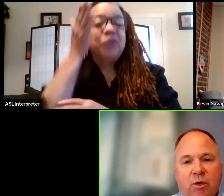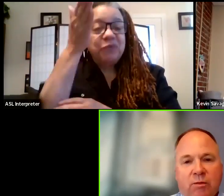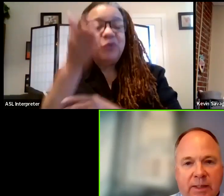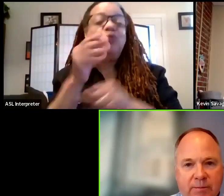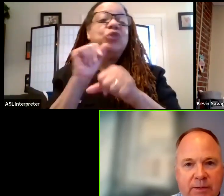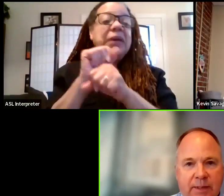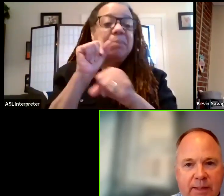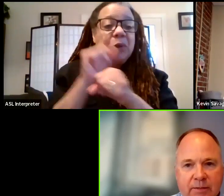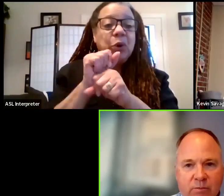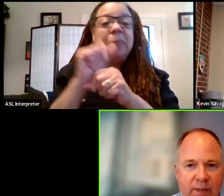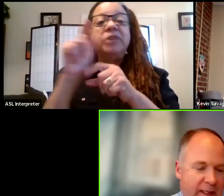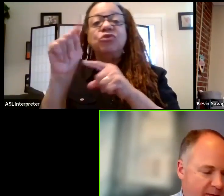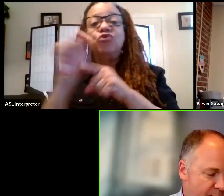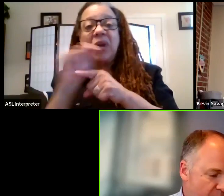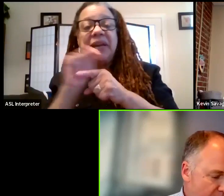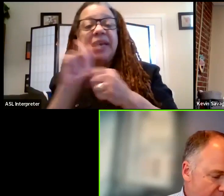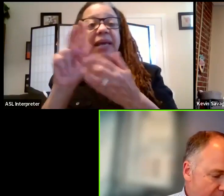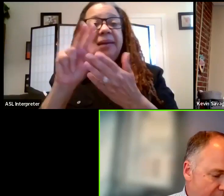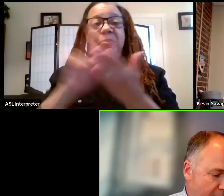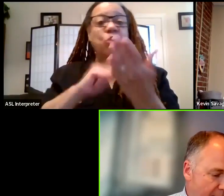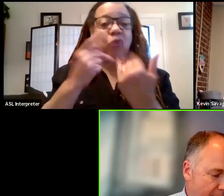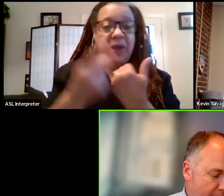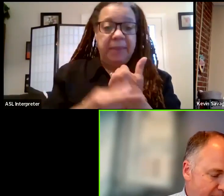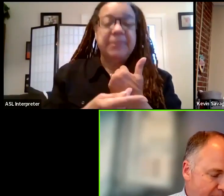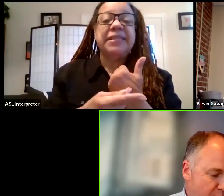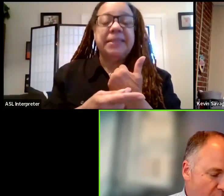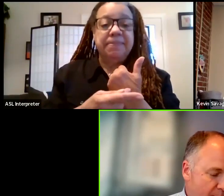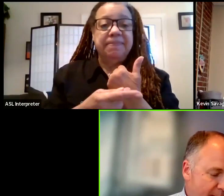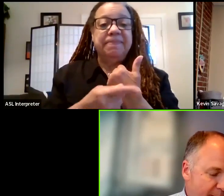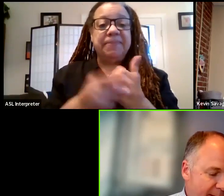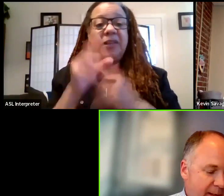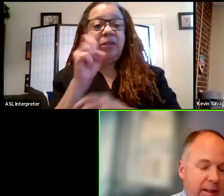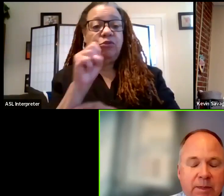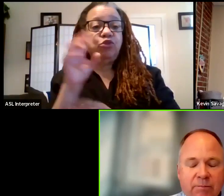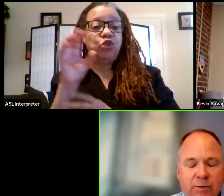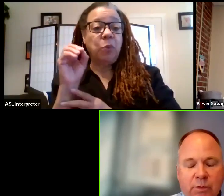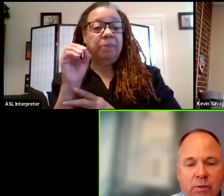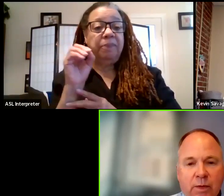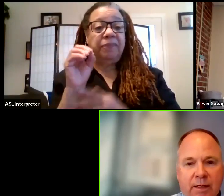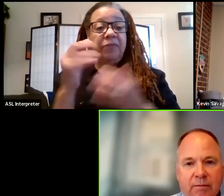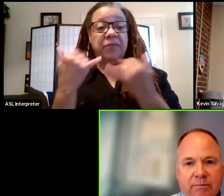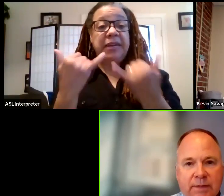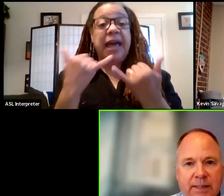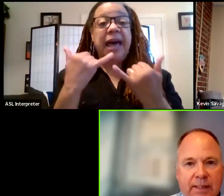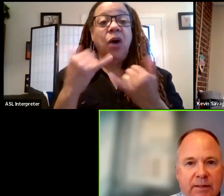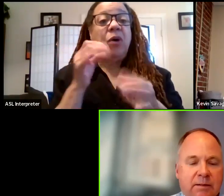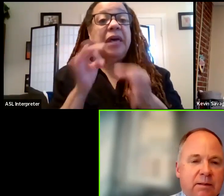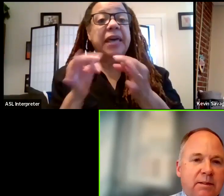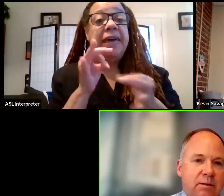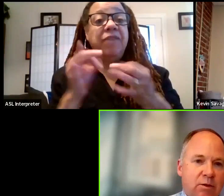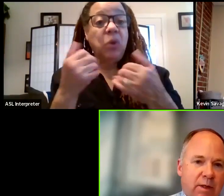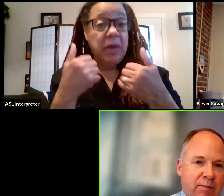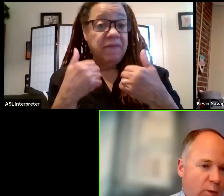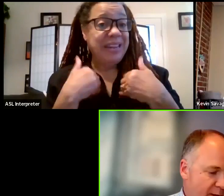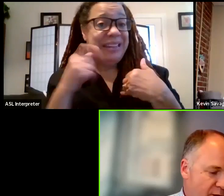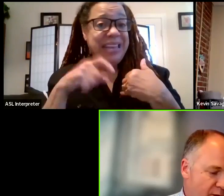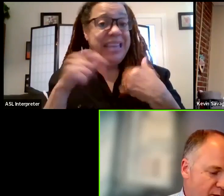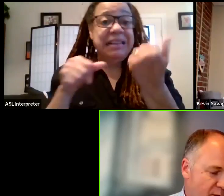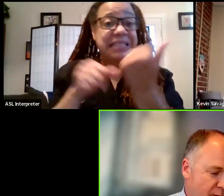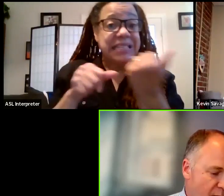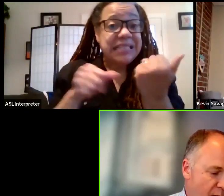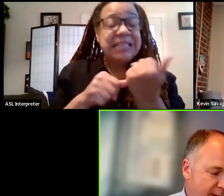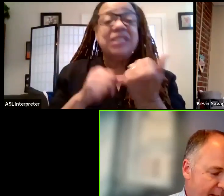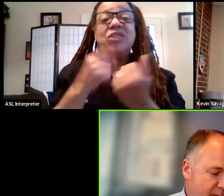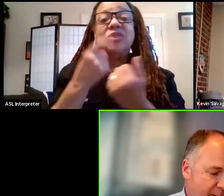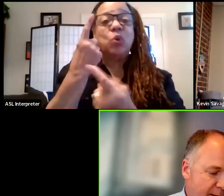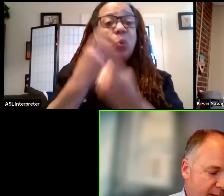trainings, programs, and what have you. So in the meantime, if you do need any assistance or have questions,